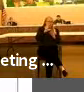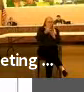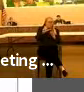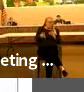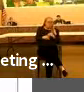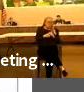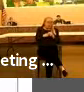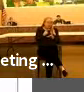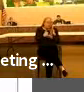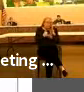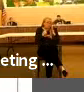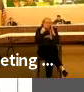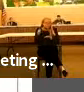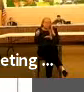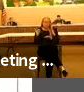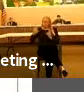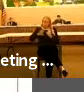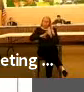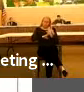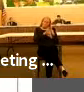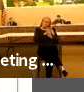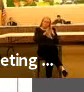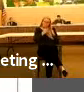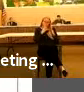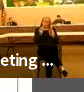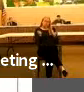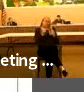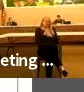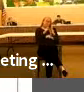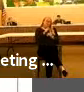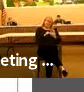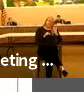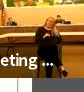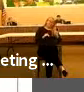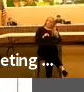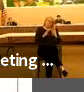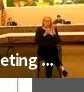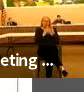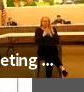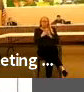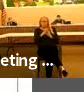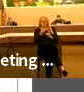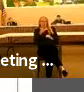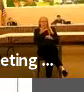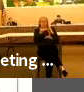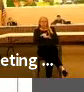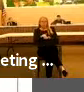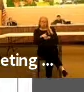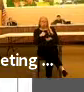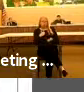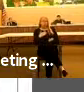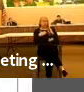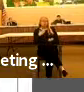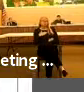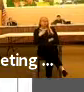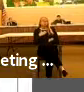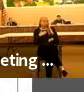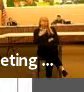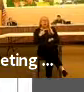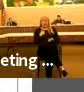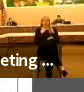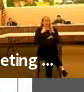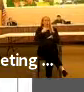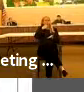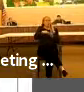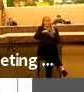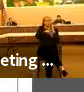the developer is interested in making that switch, I think it would be beneficial. And I'd be willing to offer whatever support I